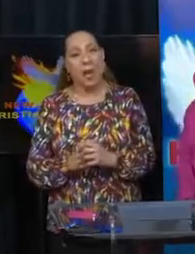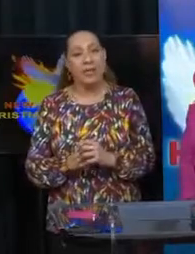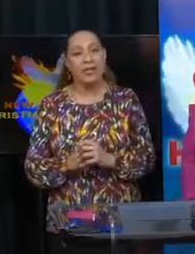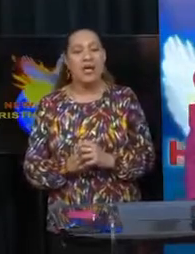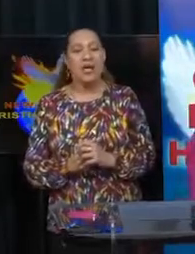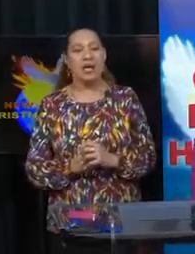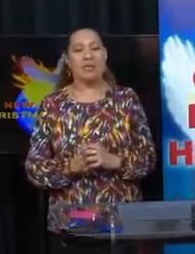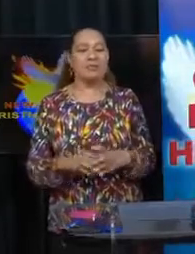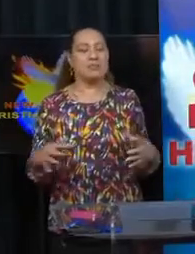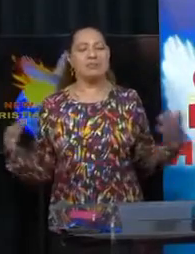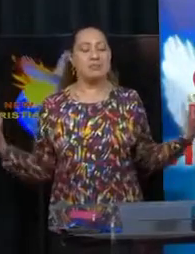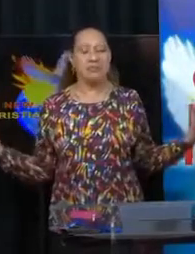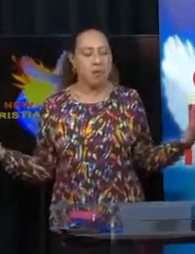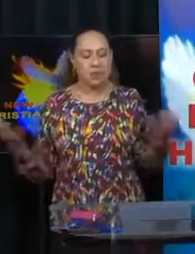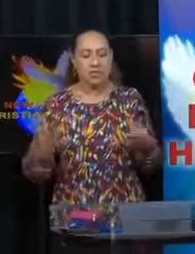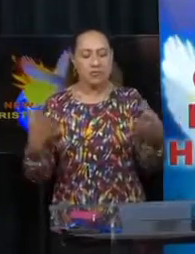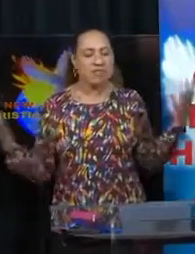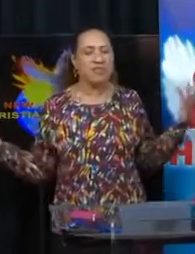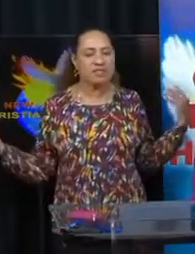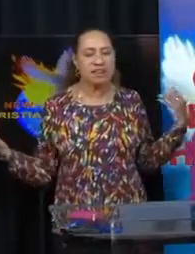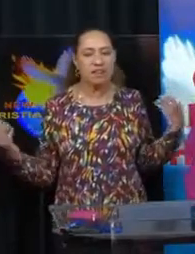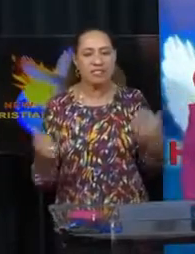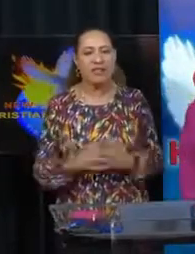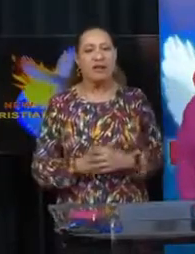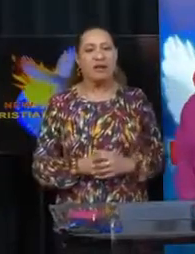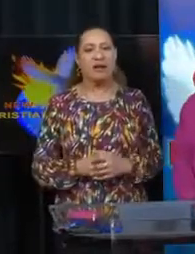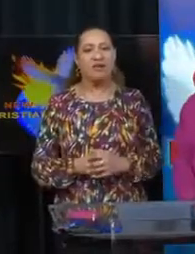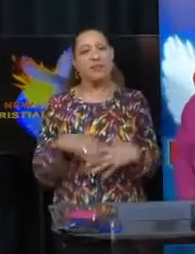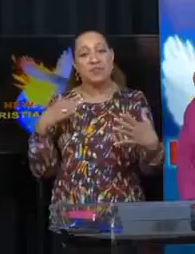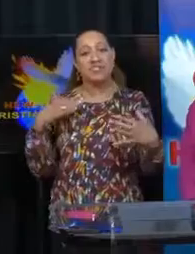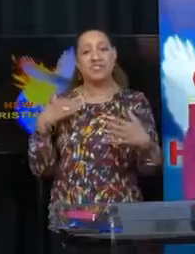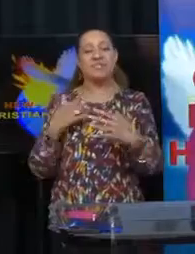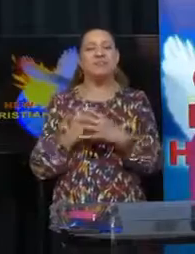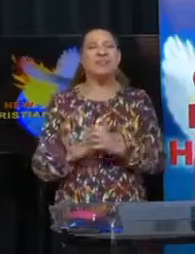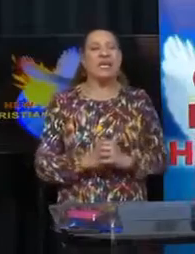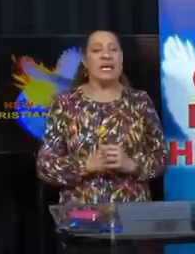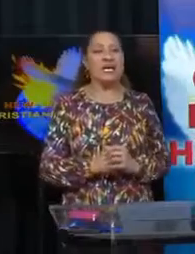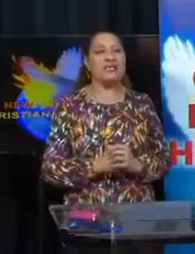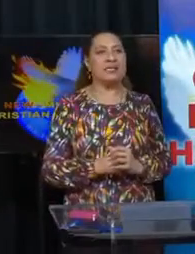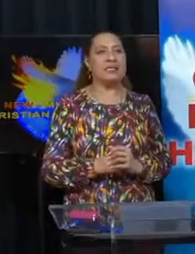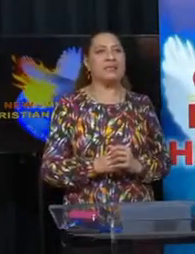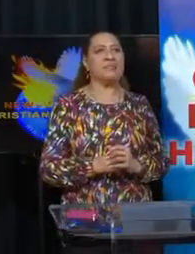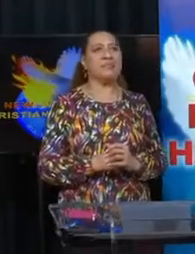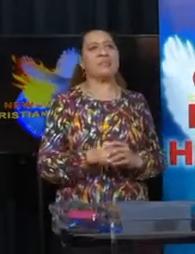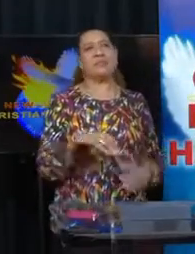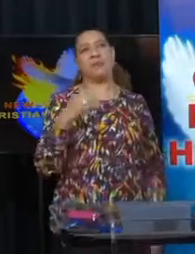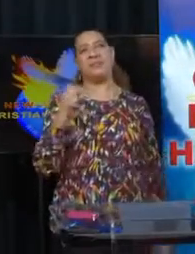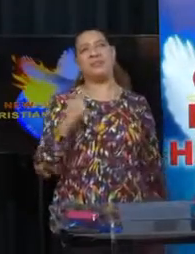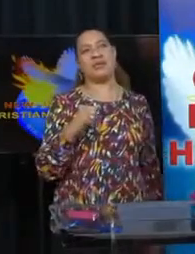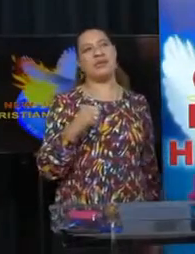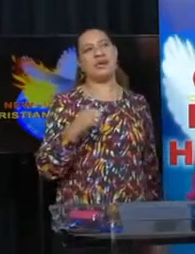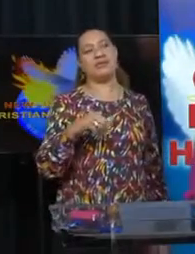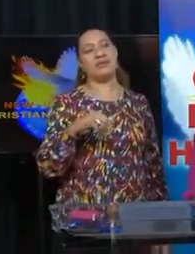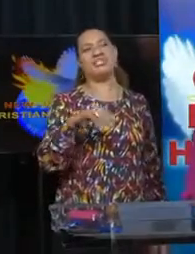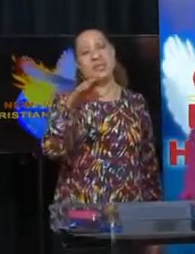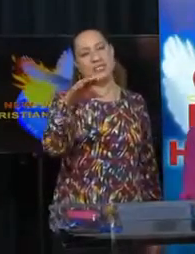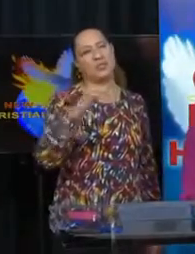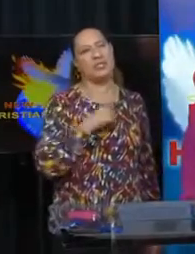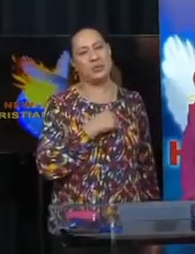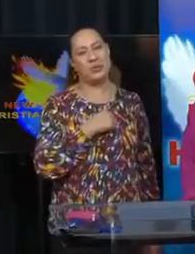and moments of everything else Differences and the powerful thing about it. It depends on you if